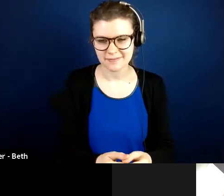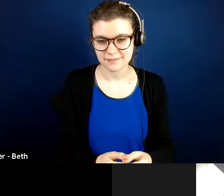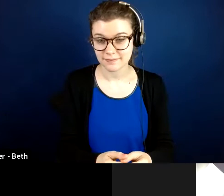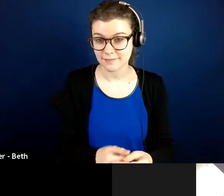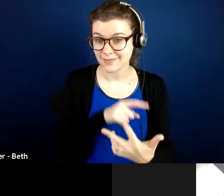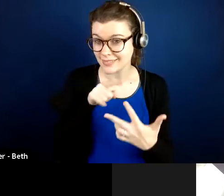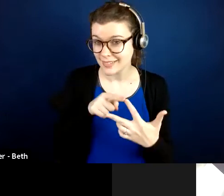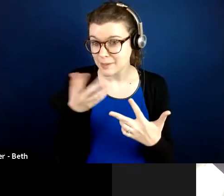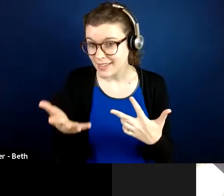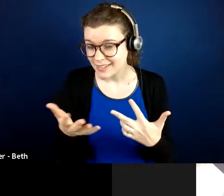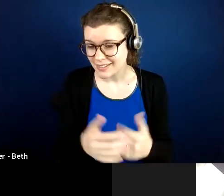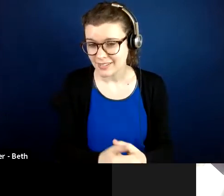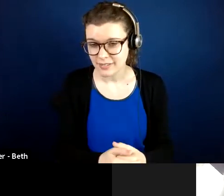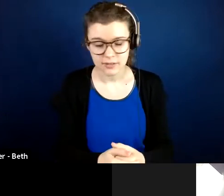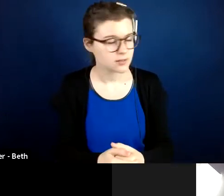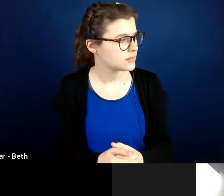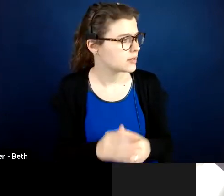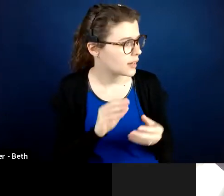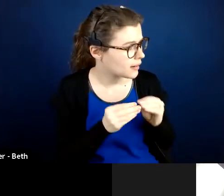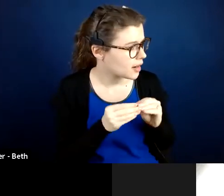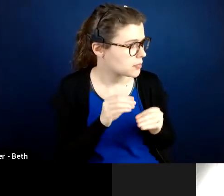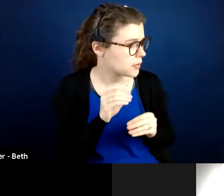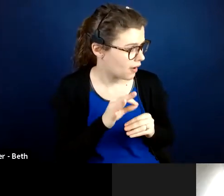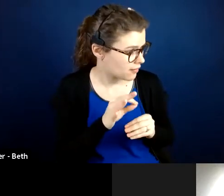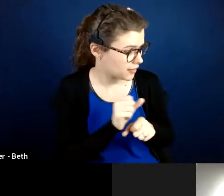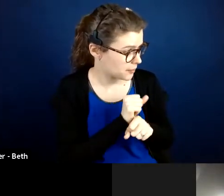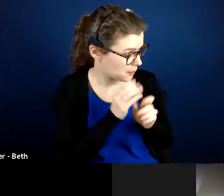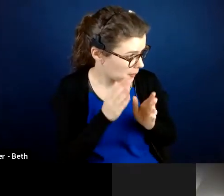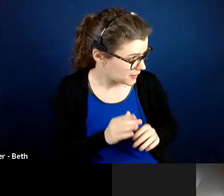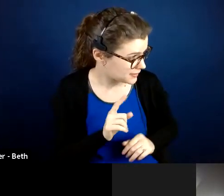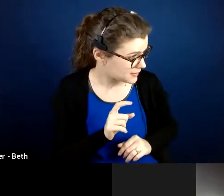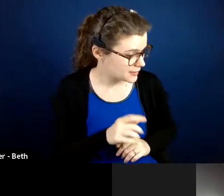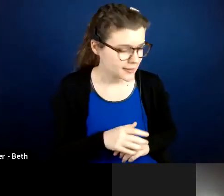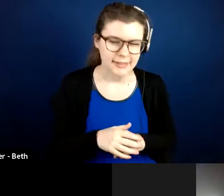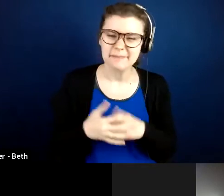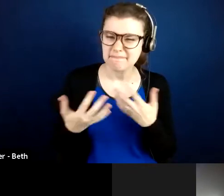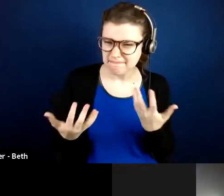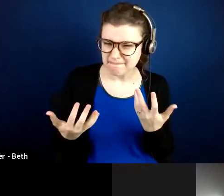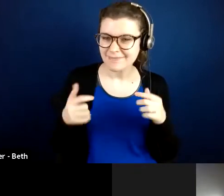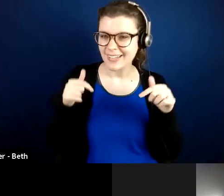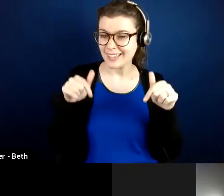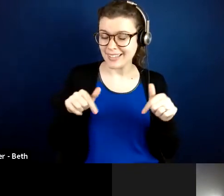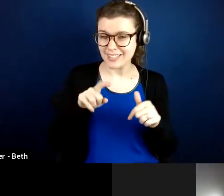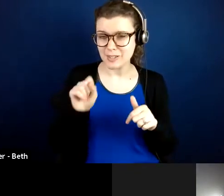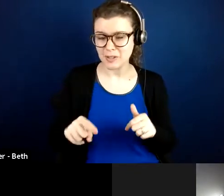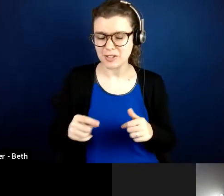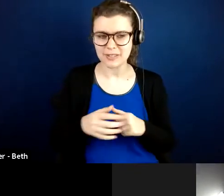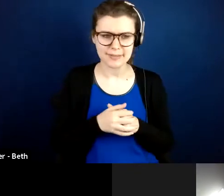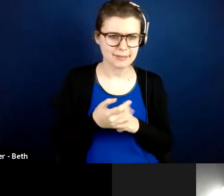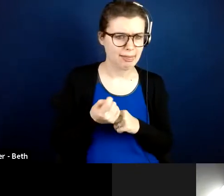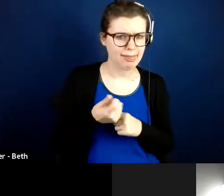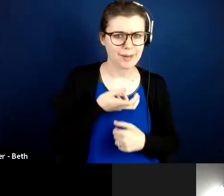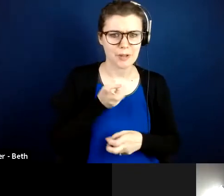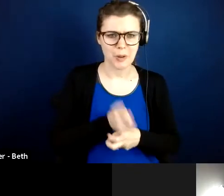Kimberly? What are the number of employees? Yeah, this probably was maybe a little